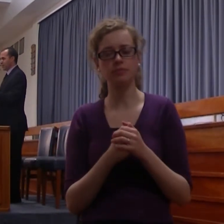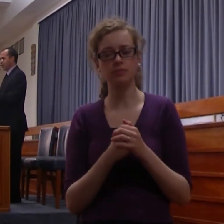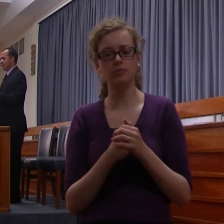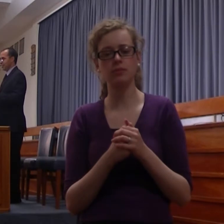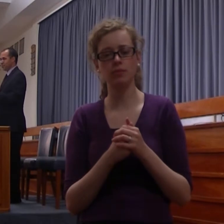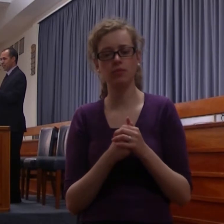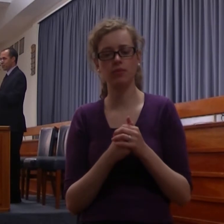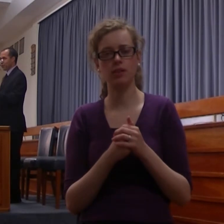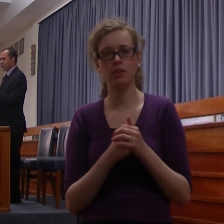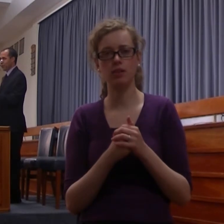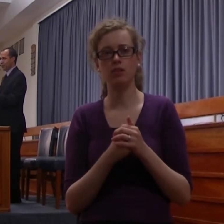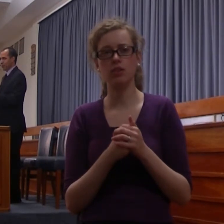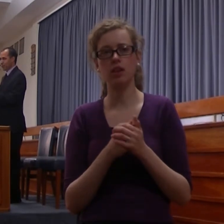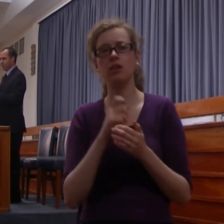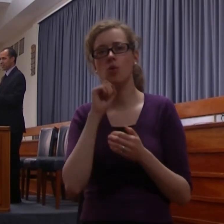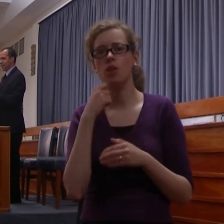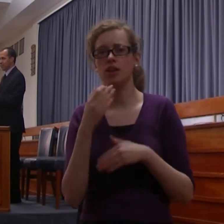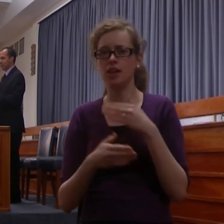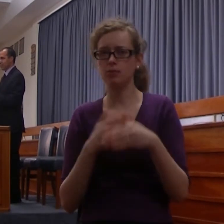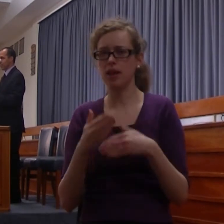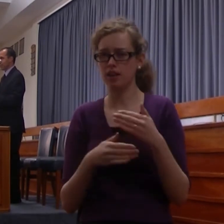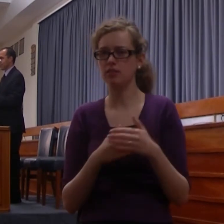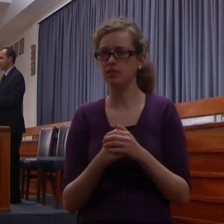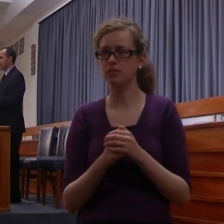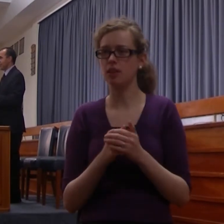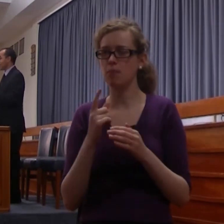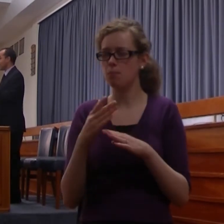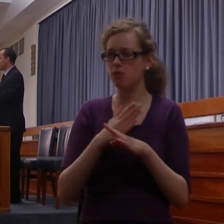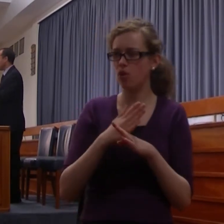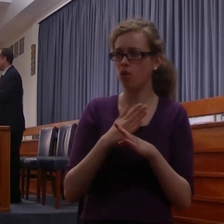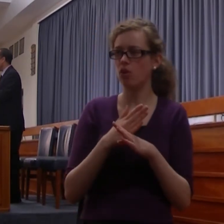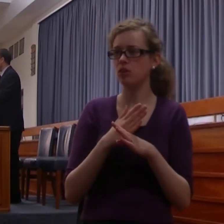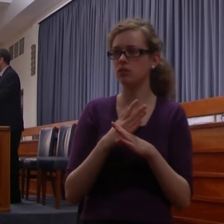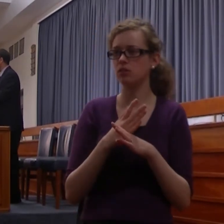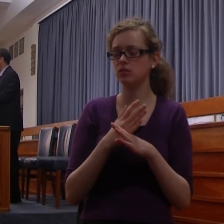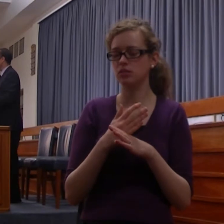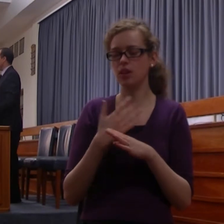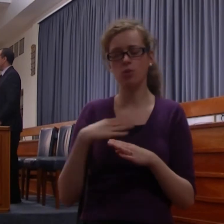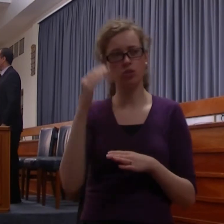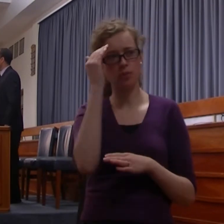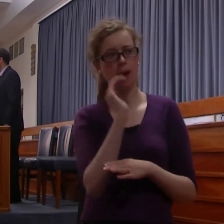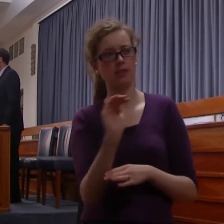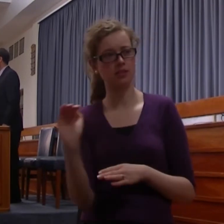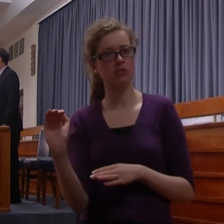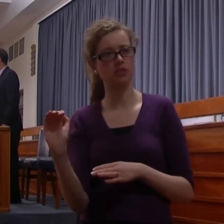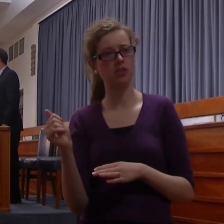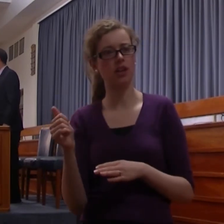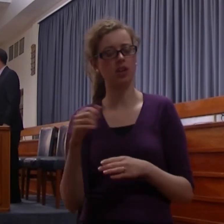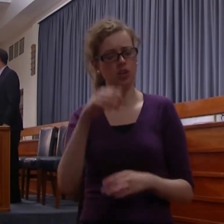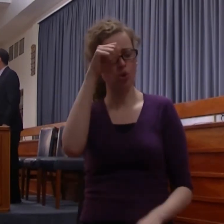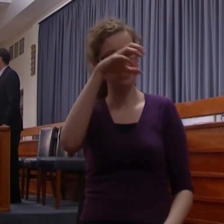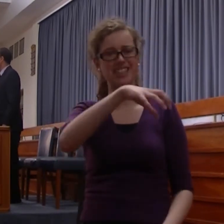heaven to the church in Ephesus. But before we explain and we expose more about what